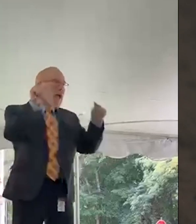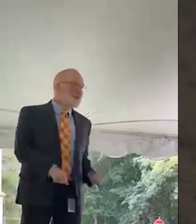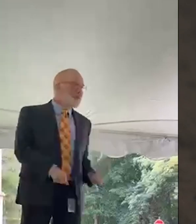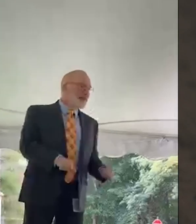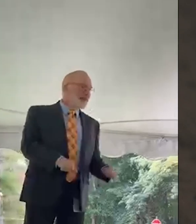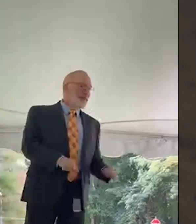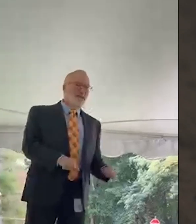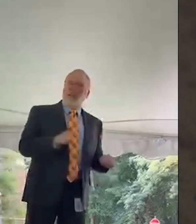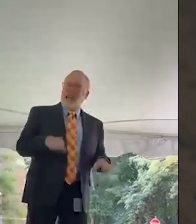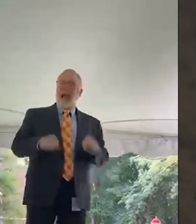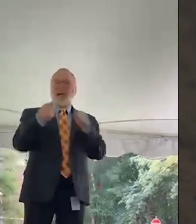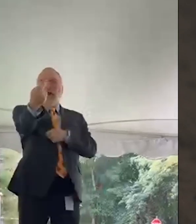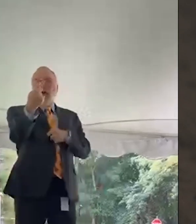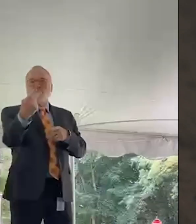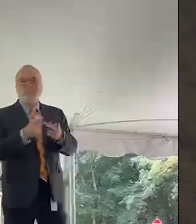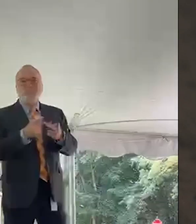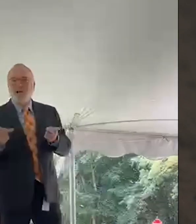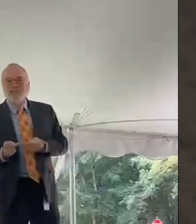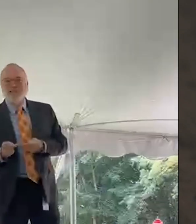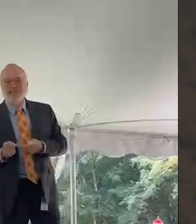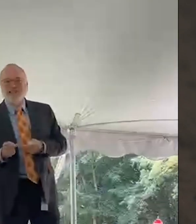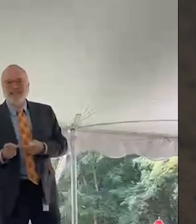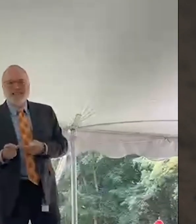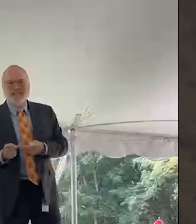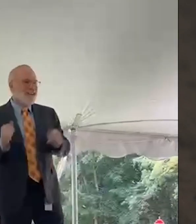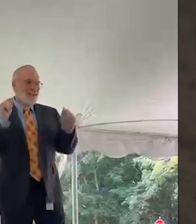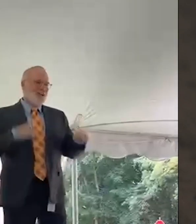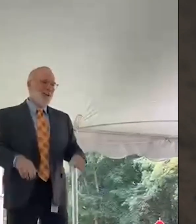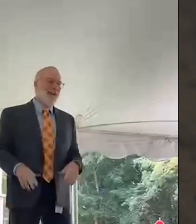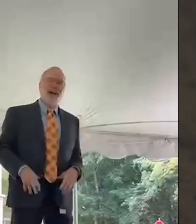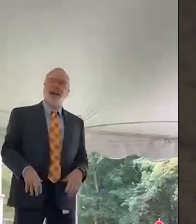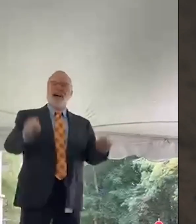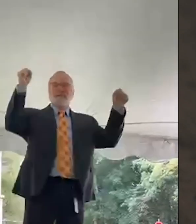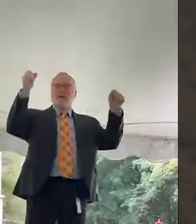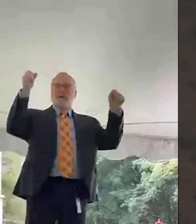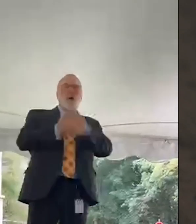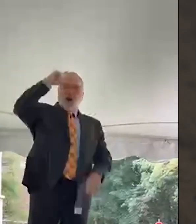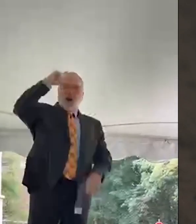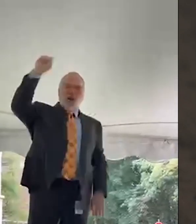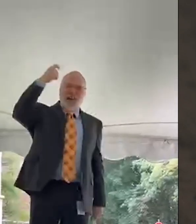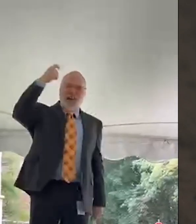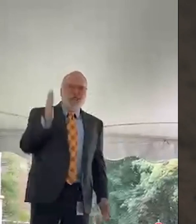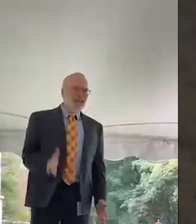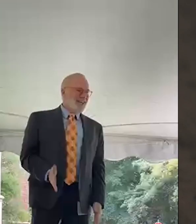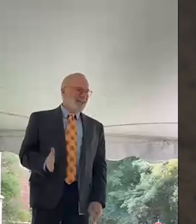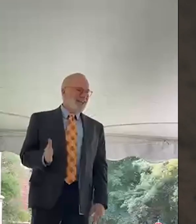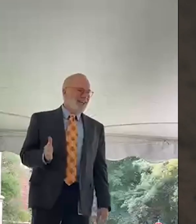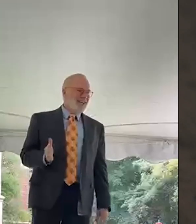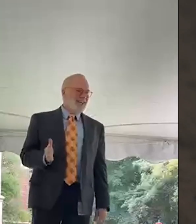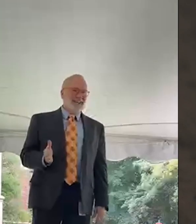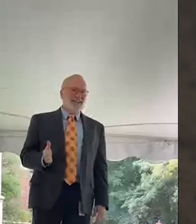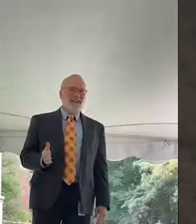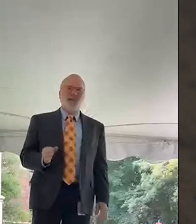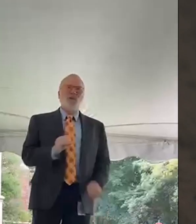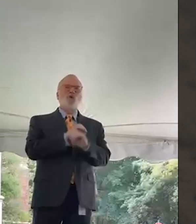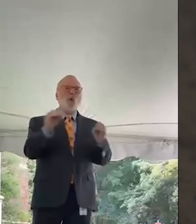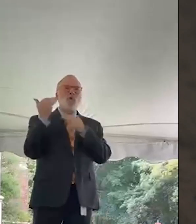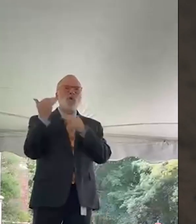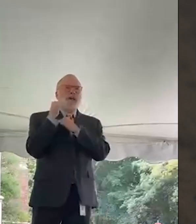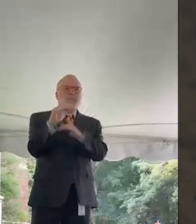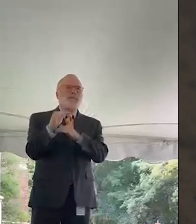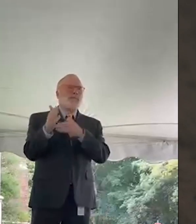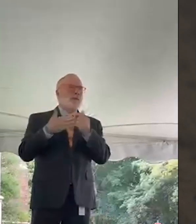our students to know that they can do anything. Through our leadership, they'll see they could become an architect, they could become